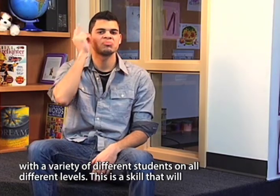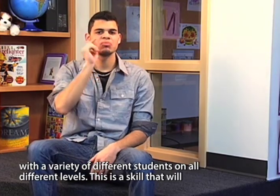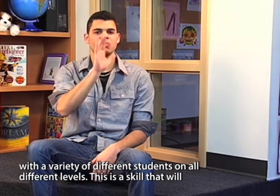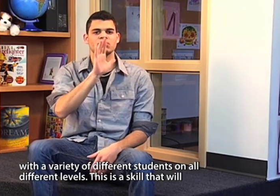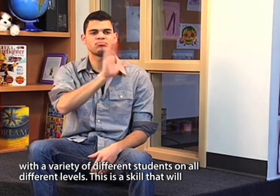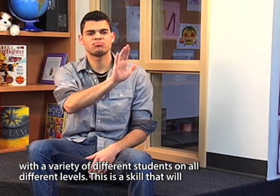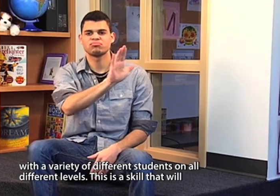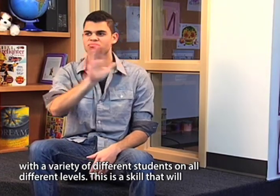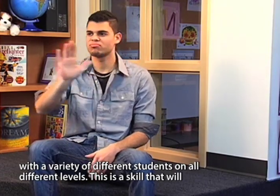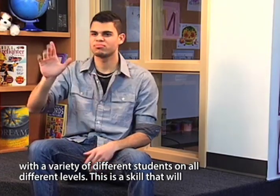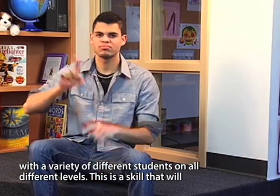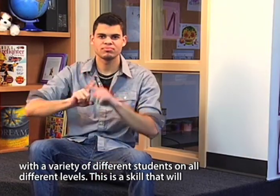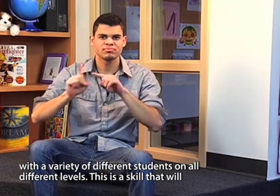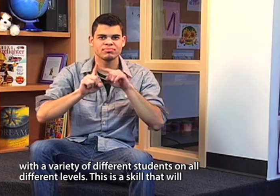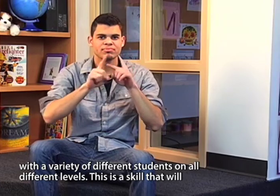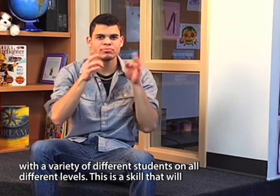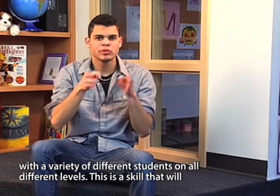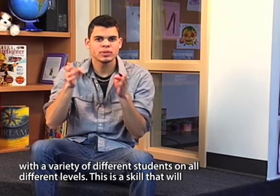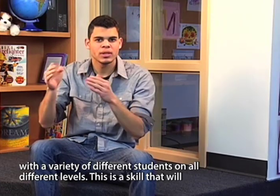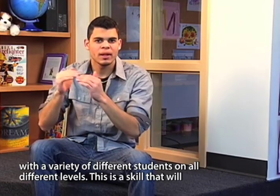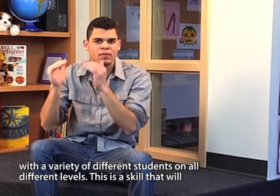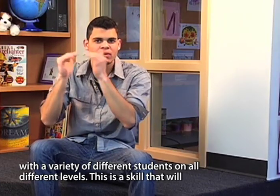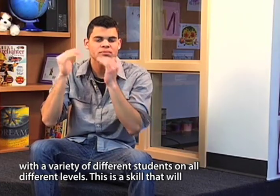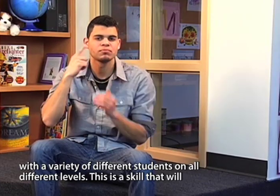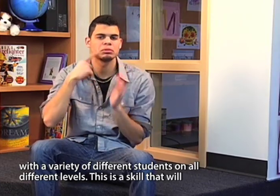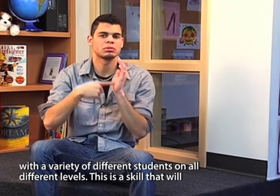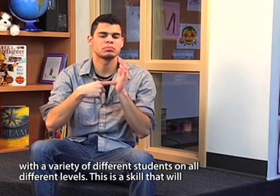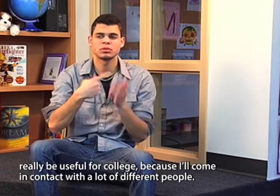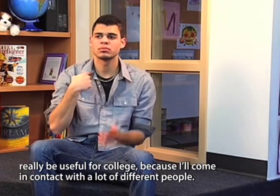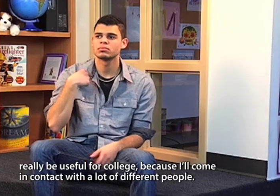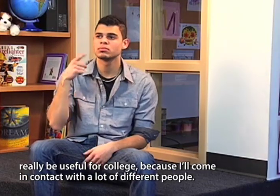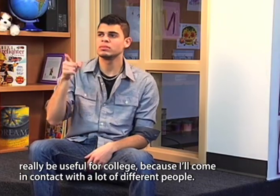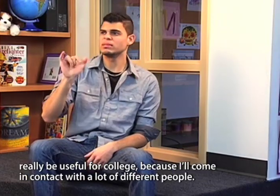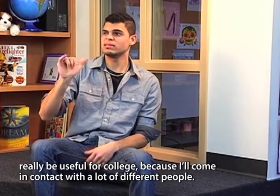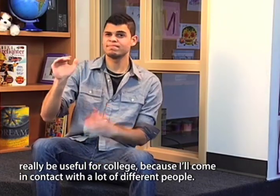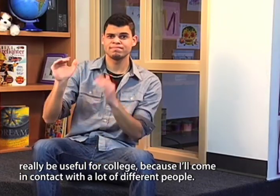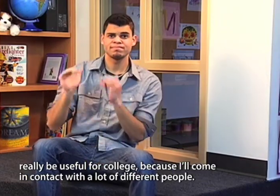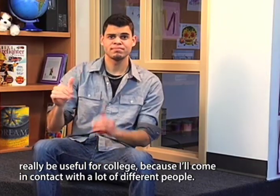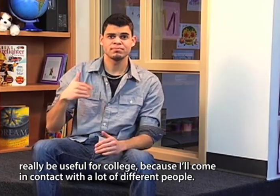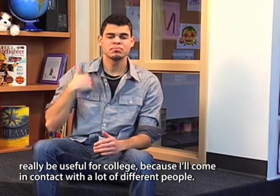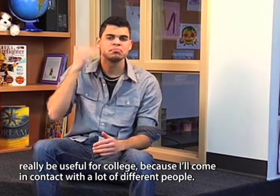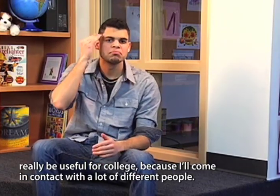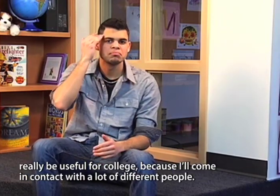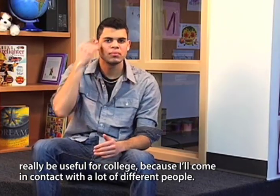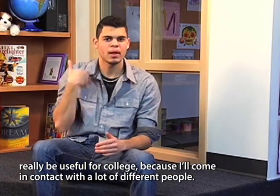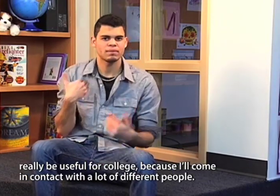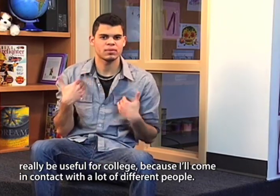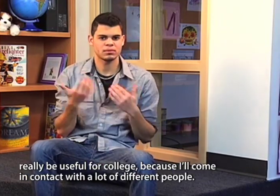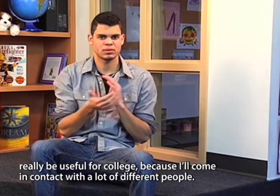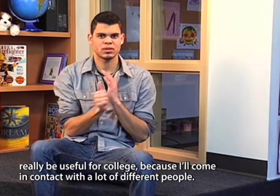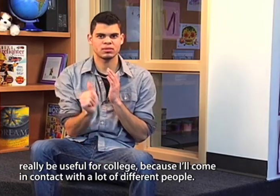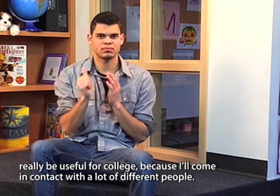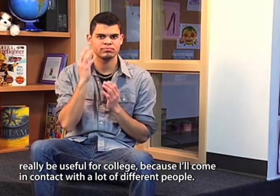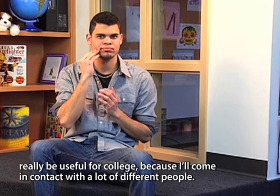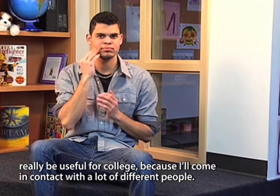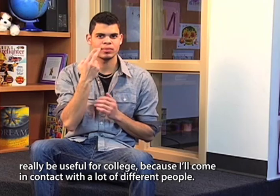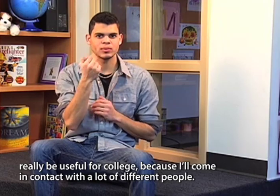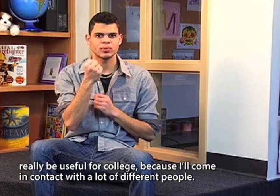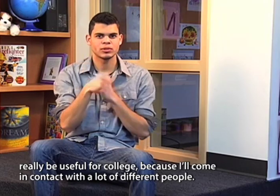students on all different levels. This is a skill that'll really be useful for college because I'll come in contact with a lot of different people,